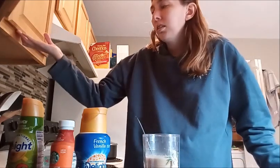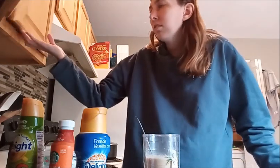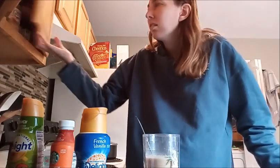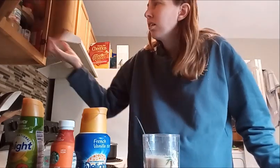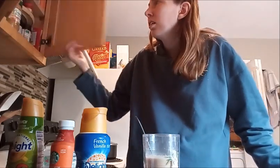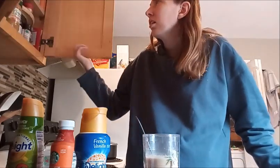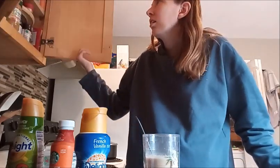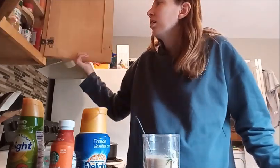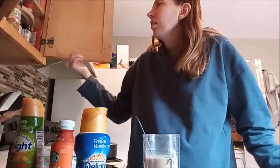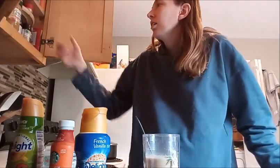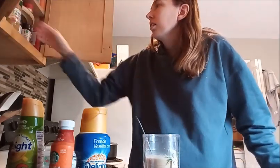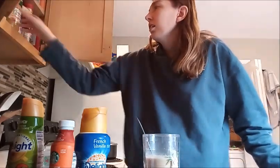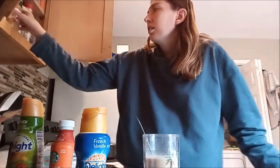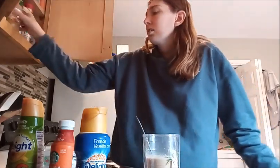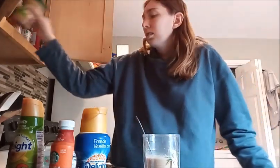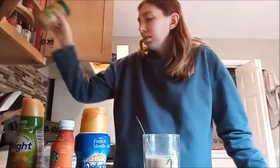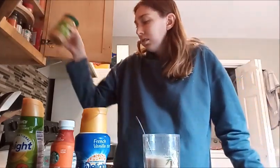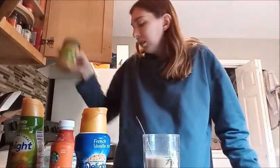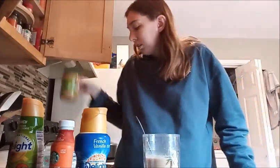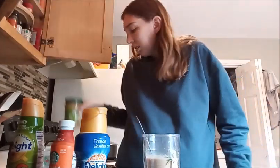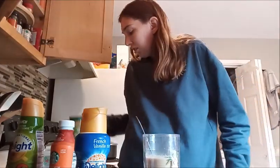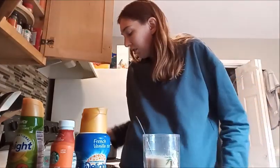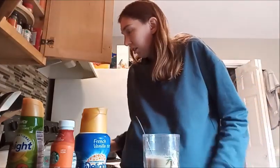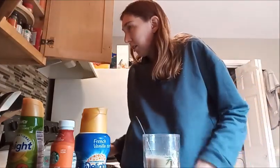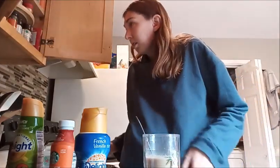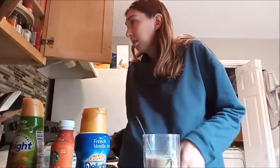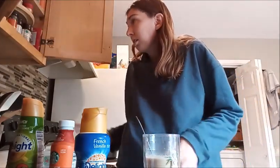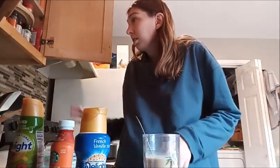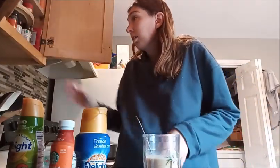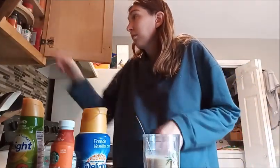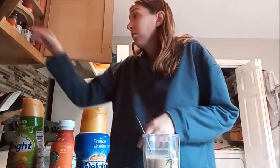though. Because, yes, sugar.